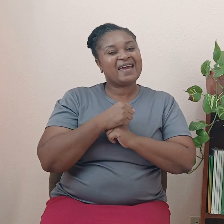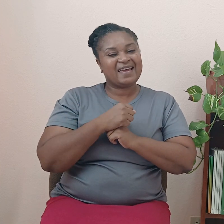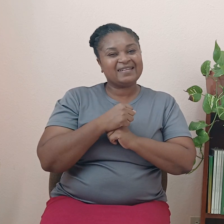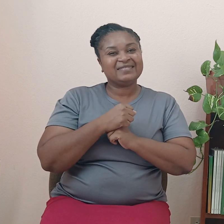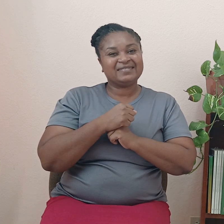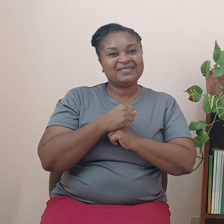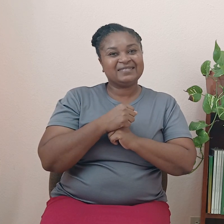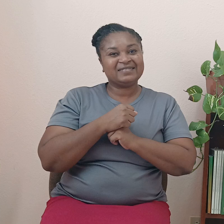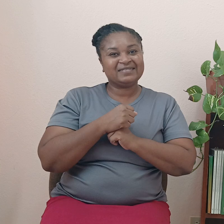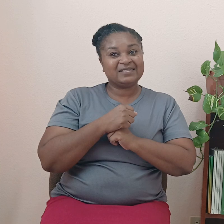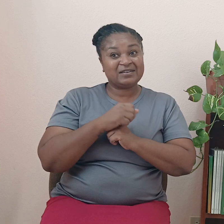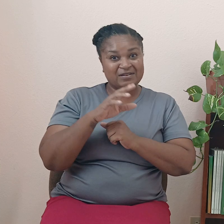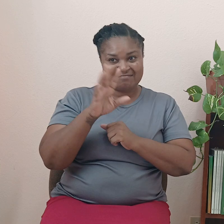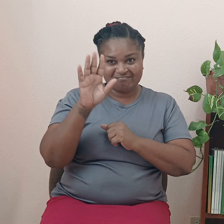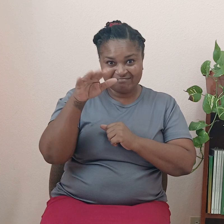So did you get that right?